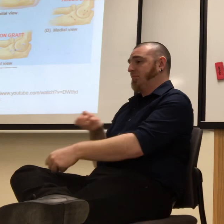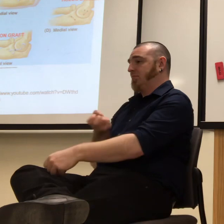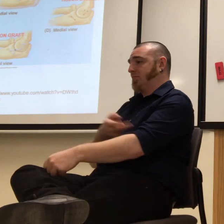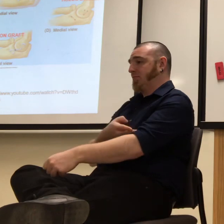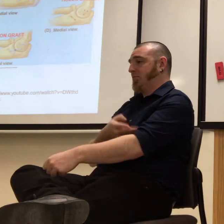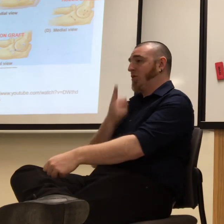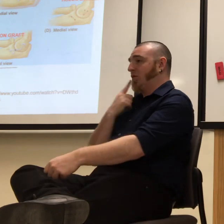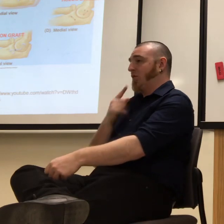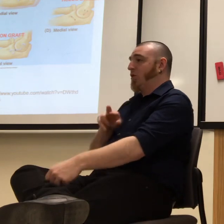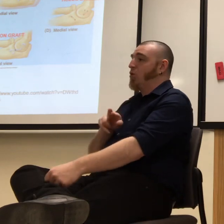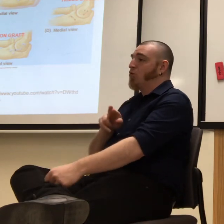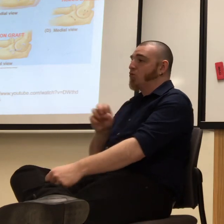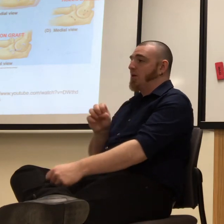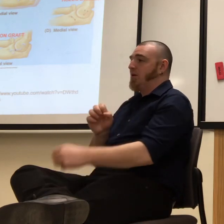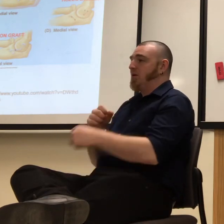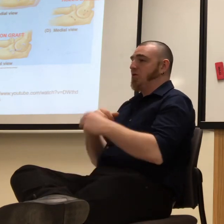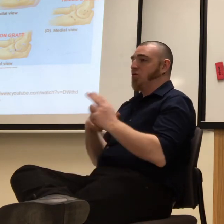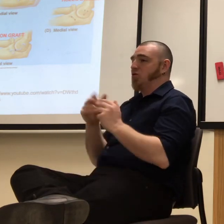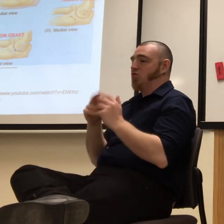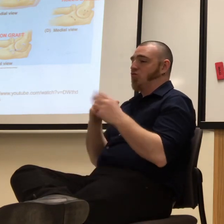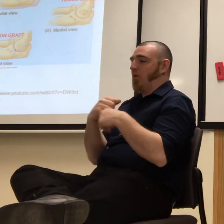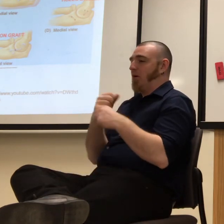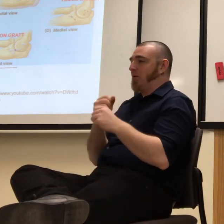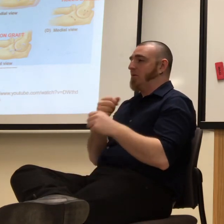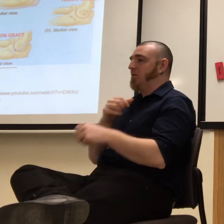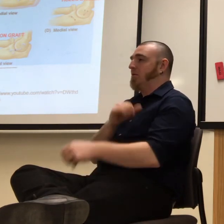to reconstruct